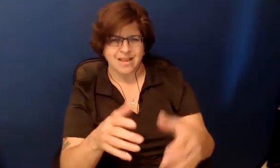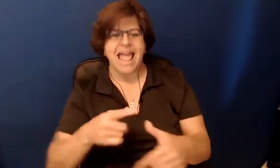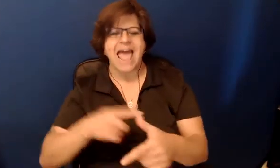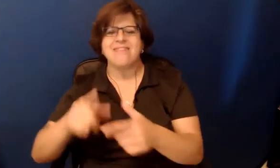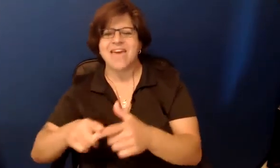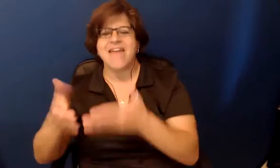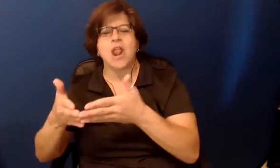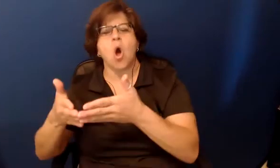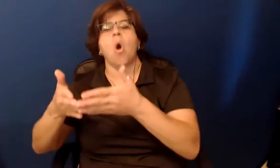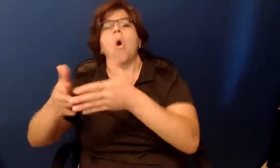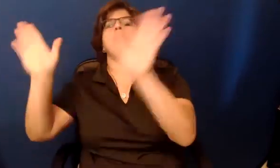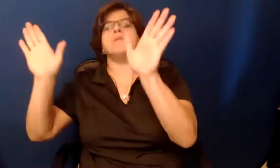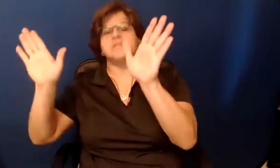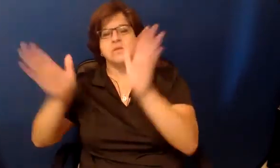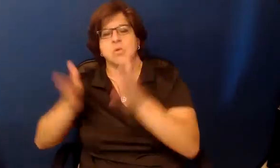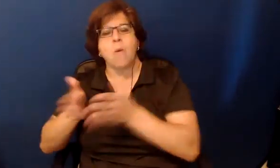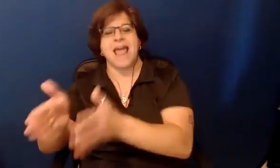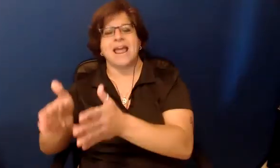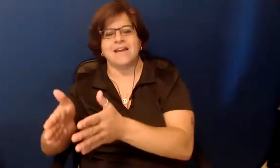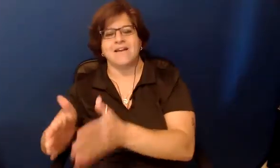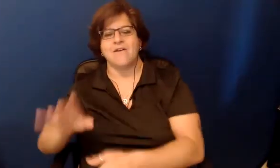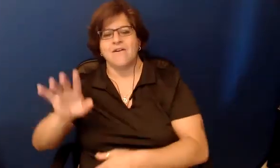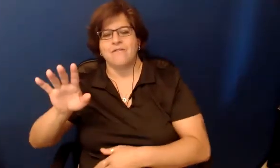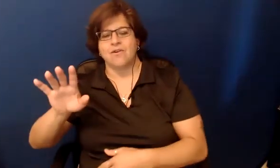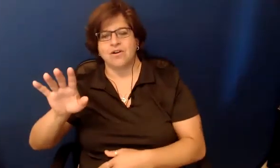that laid the path open for steps 8 and 9,